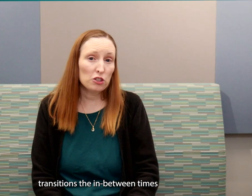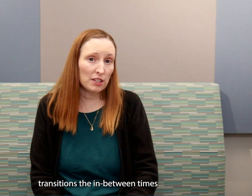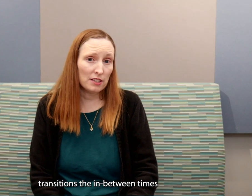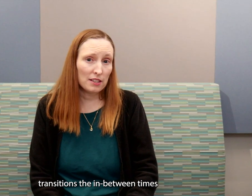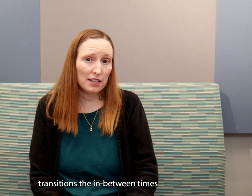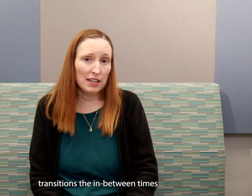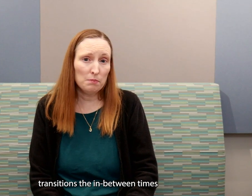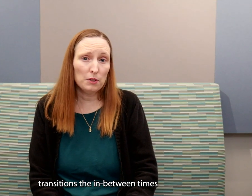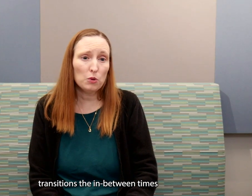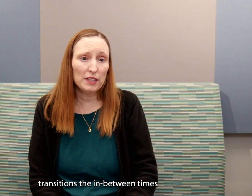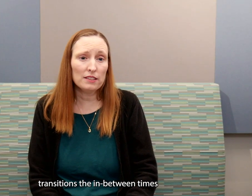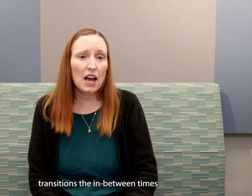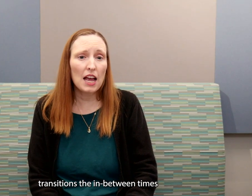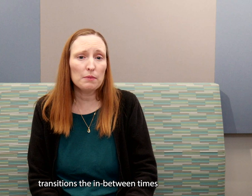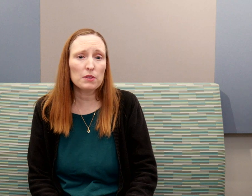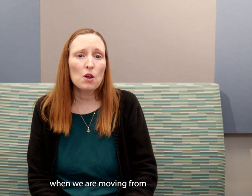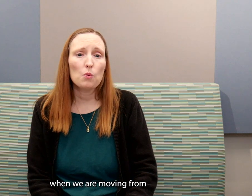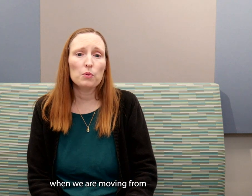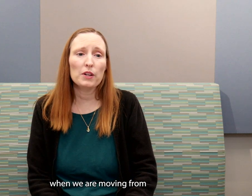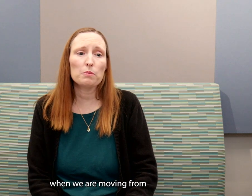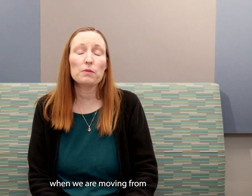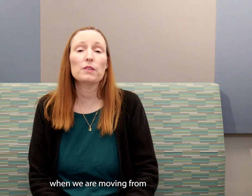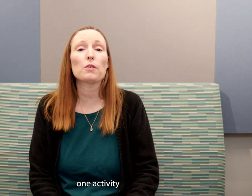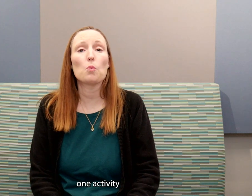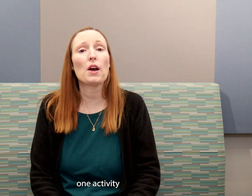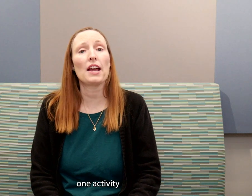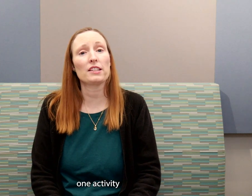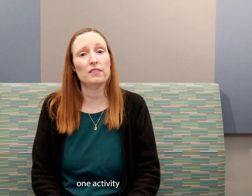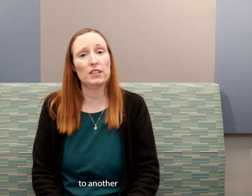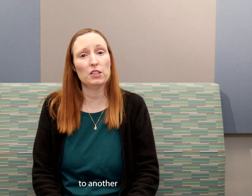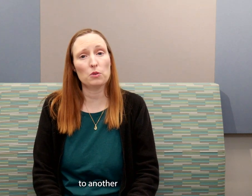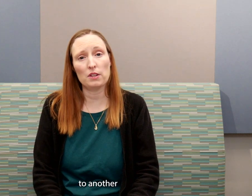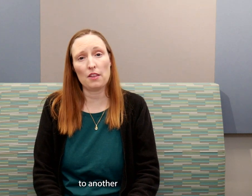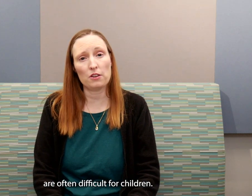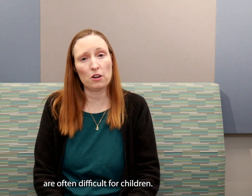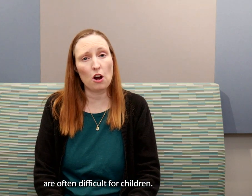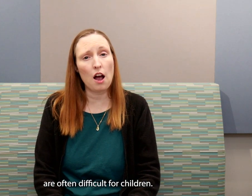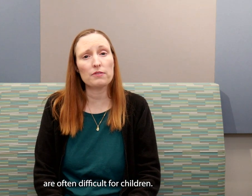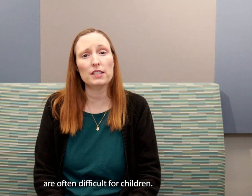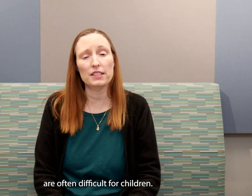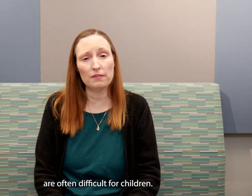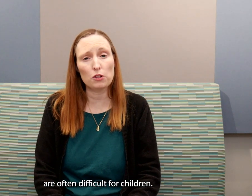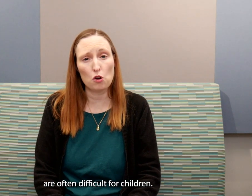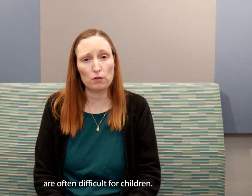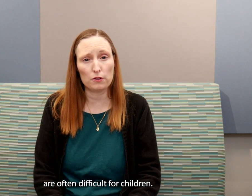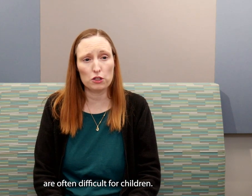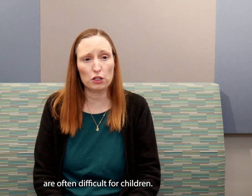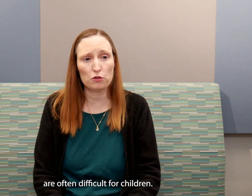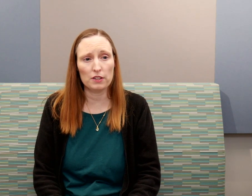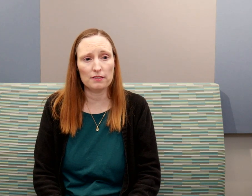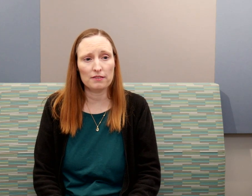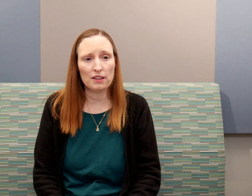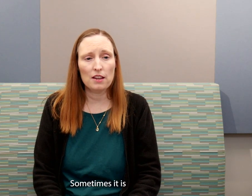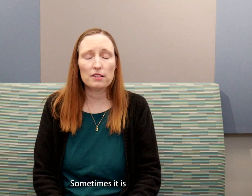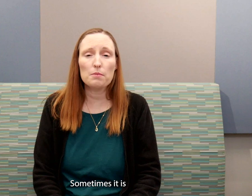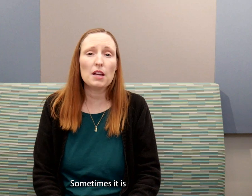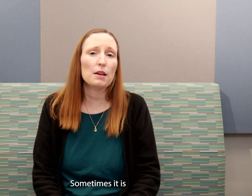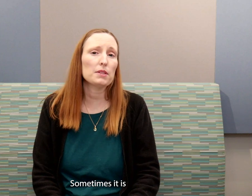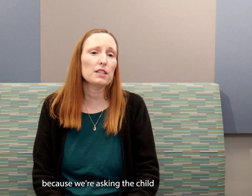Transitions, the in-between times when we are moving from one activity to another, are often difficult for children. Sometimes it is